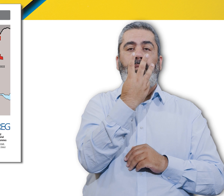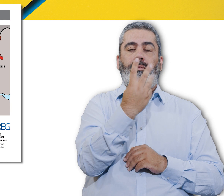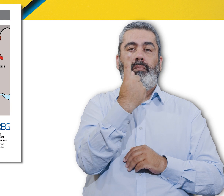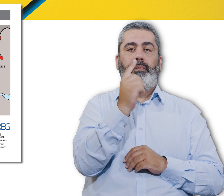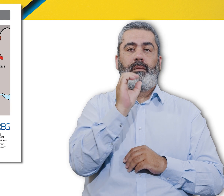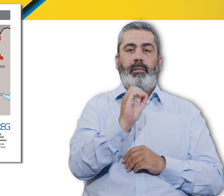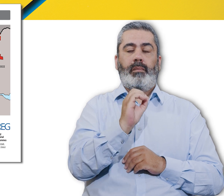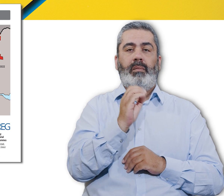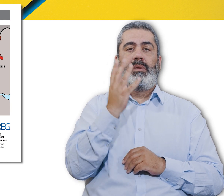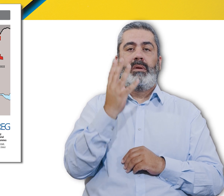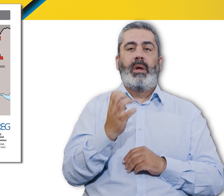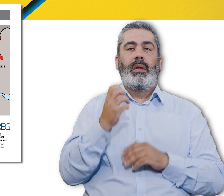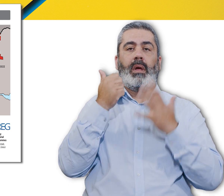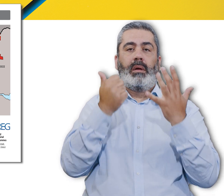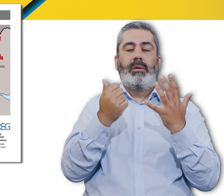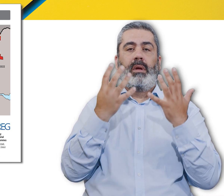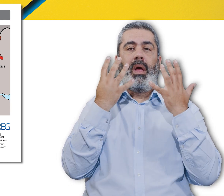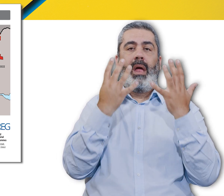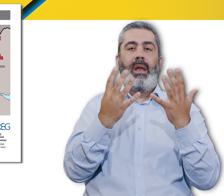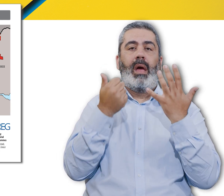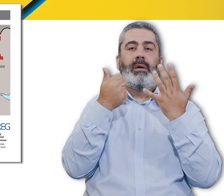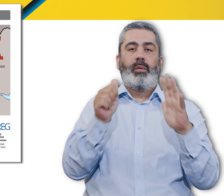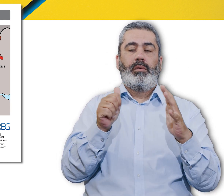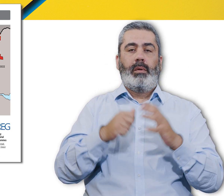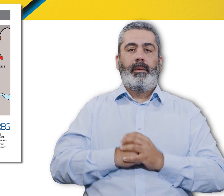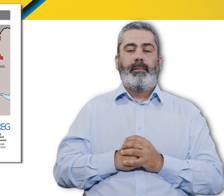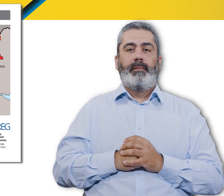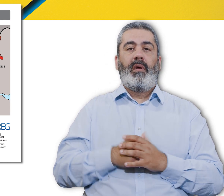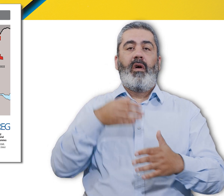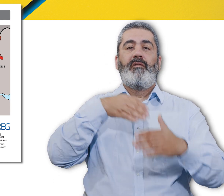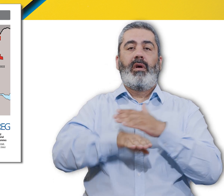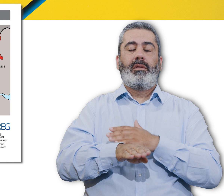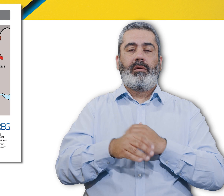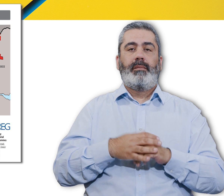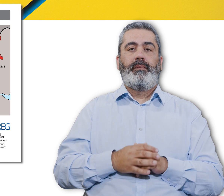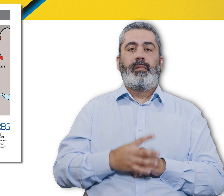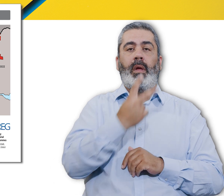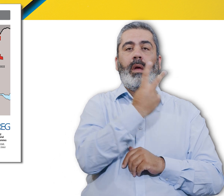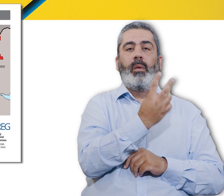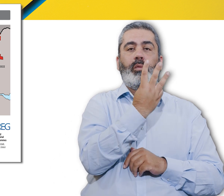469600. Fax +30 2310